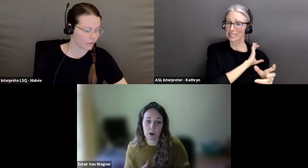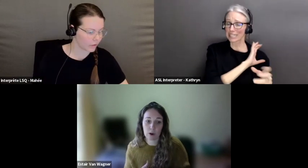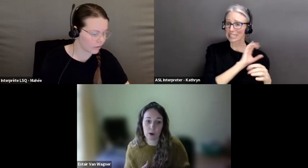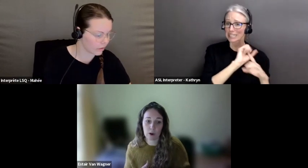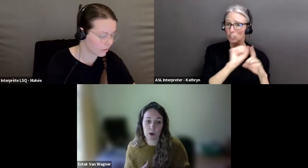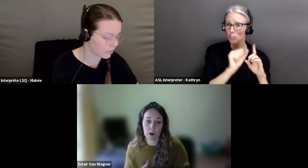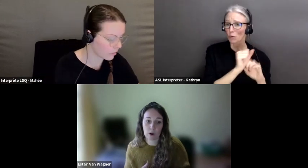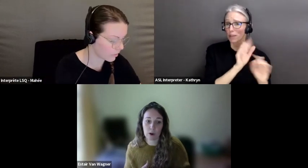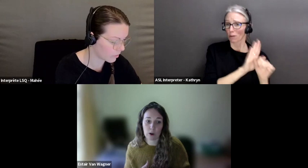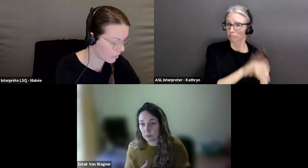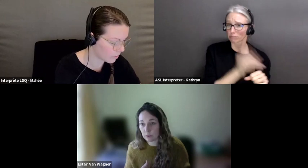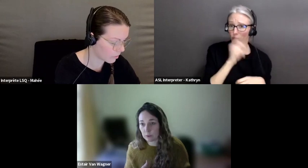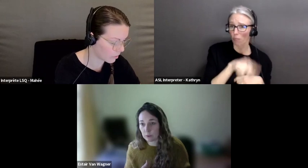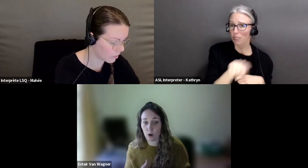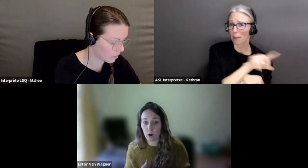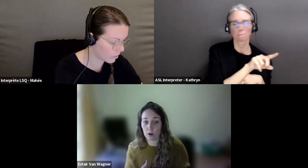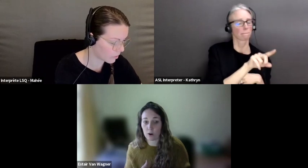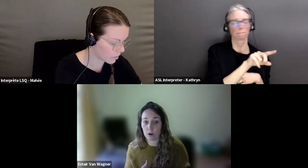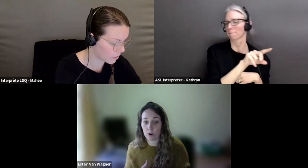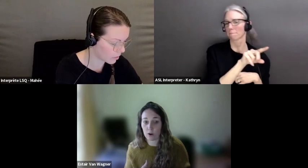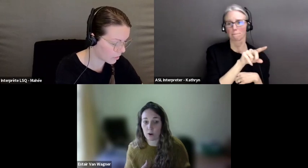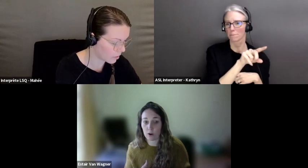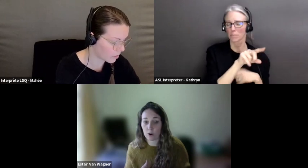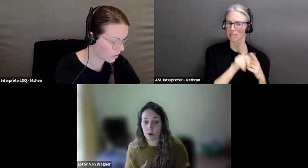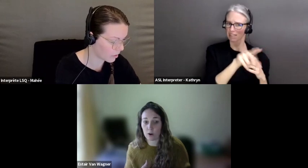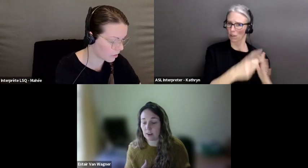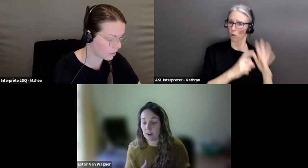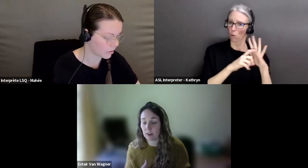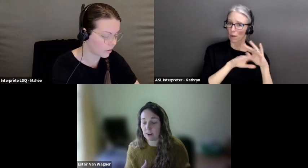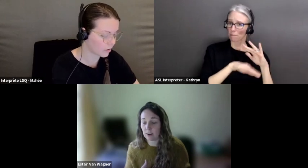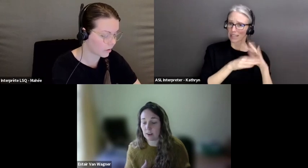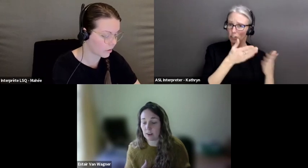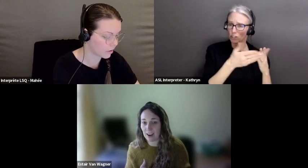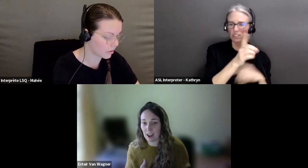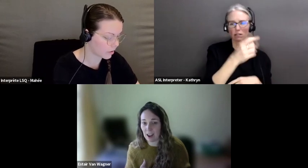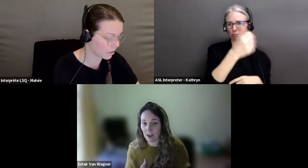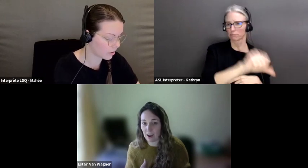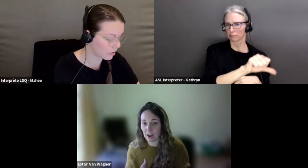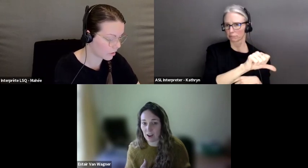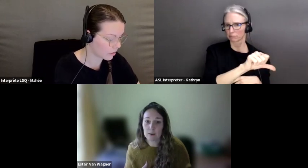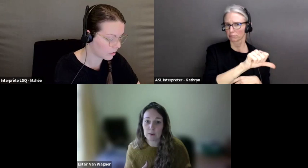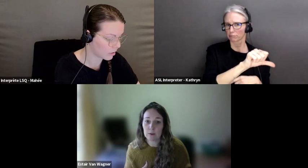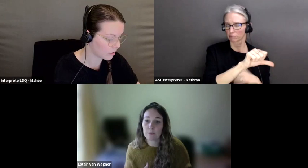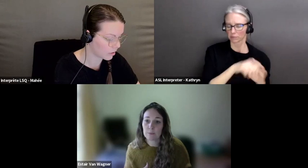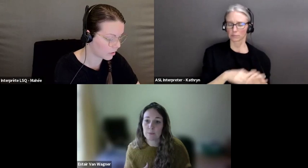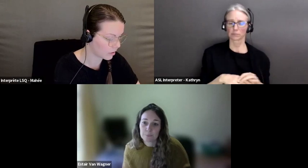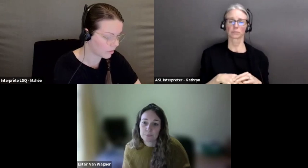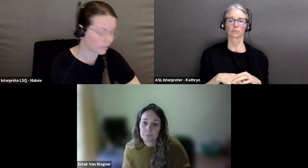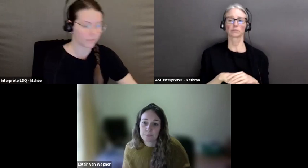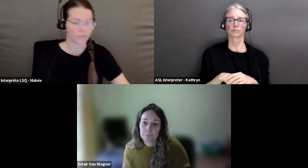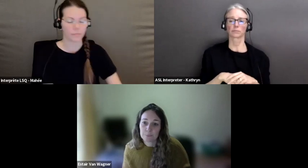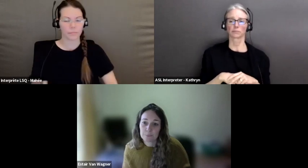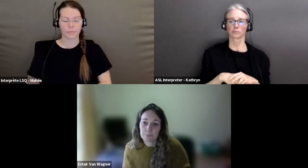meaningful consultation, basic services, and ongoing criminalization of encampment residents and allies.